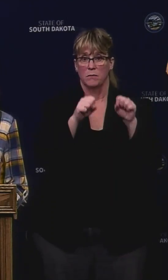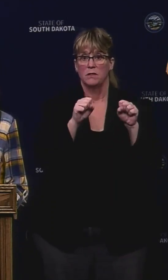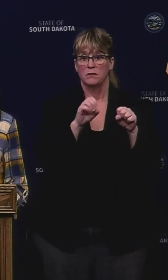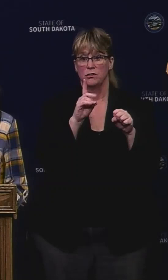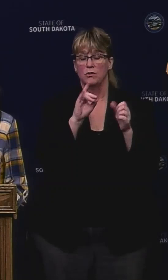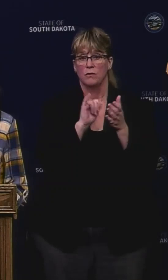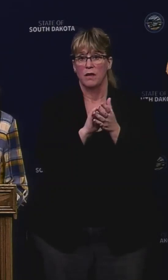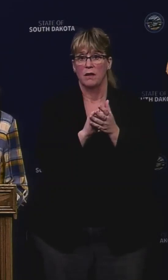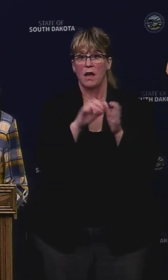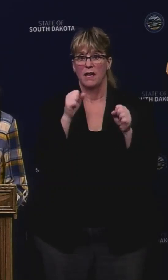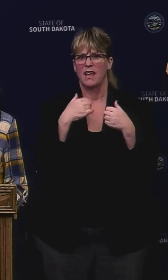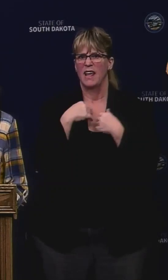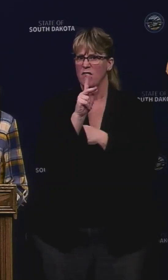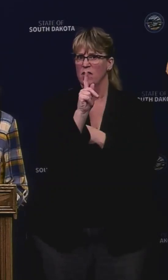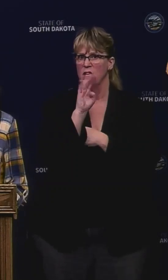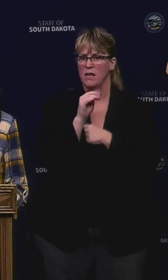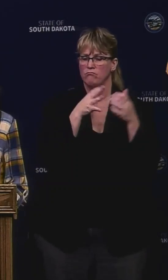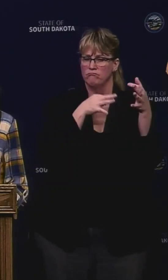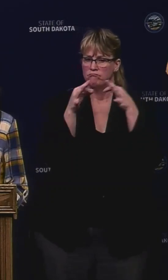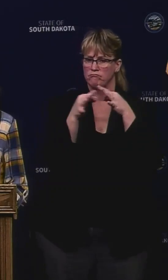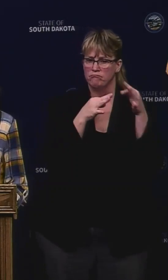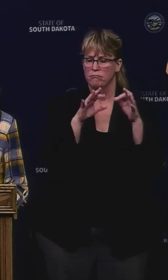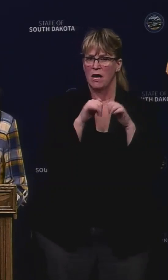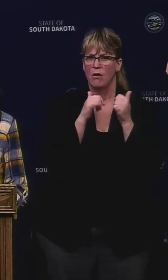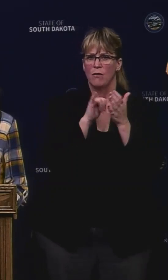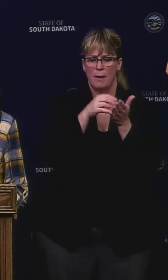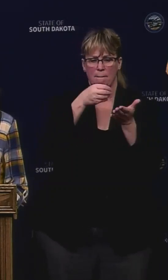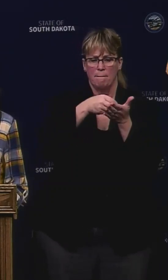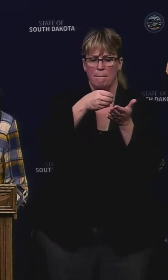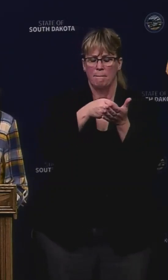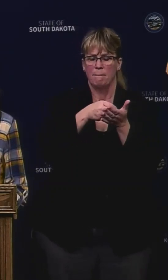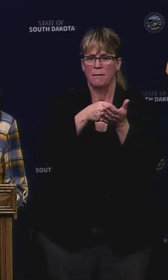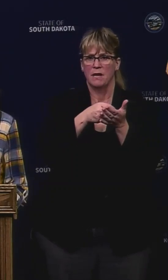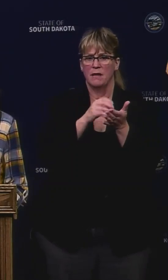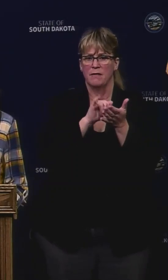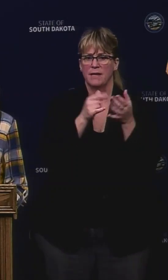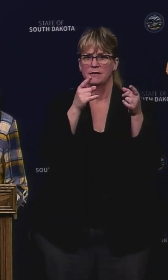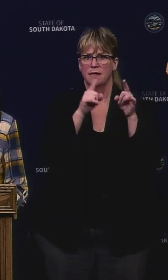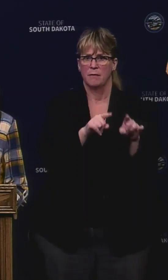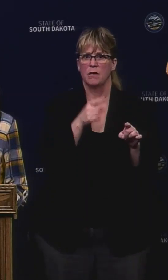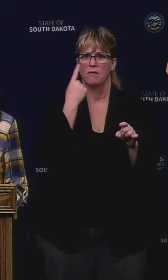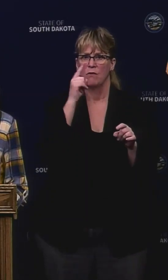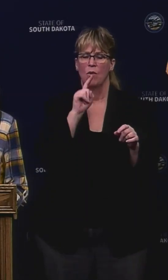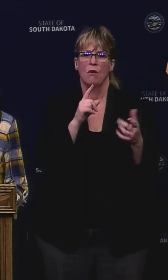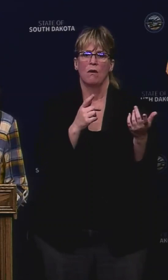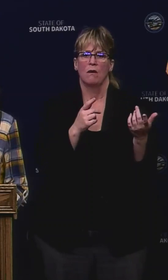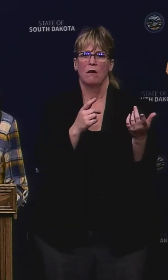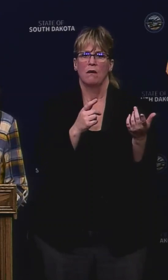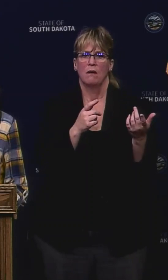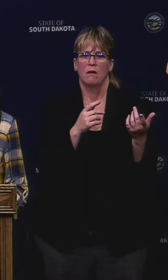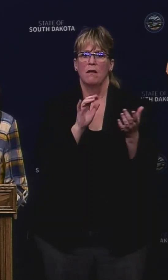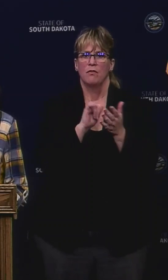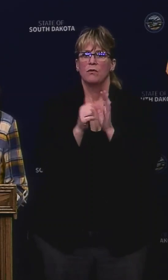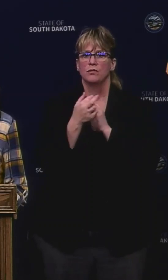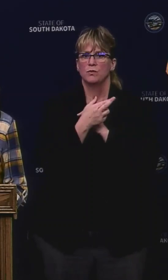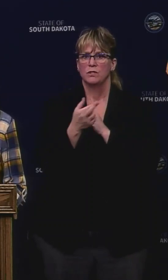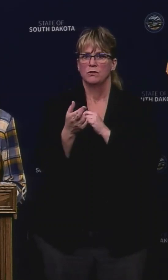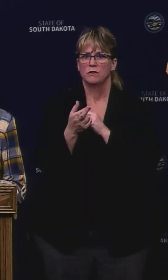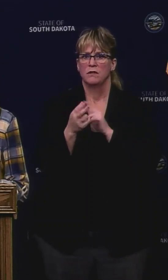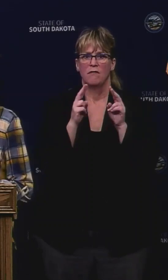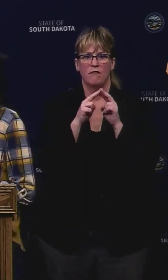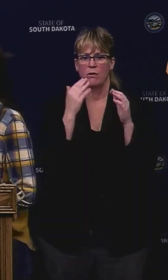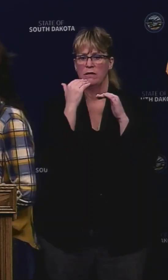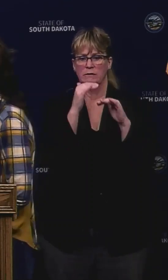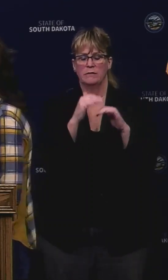do so, and I can let Kim speak directly to how that funding source is happening for those whose resources may be very